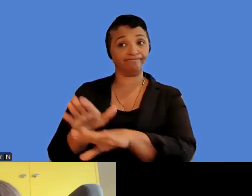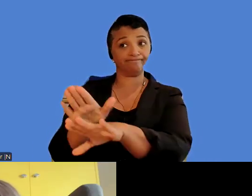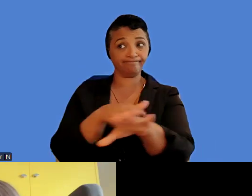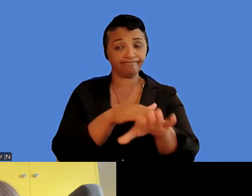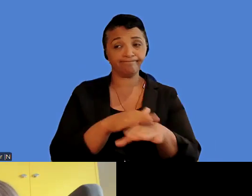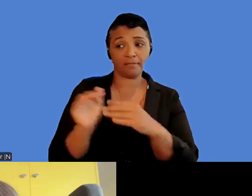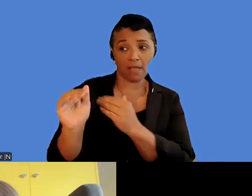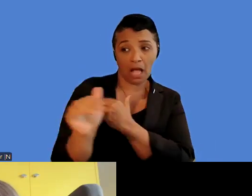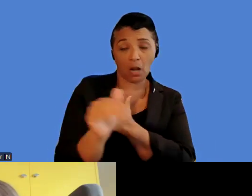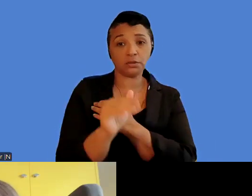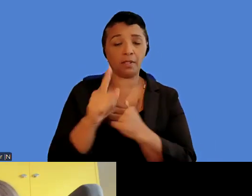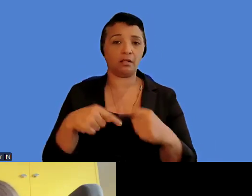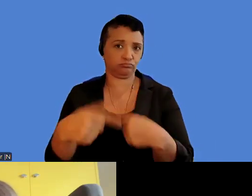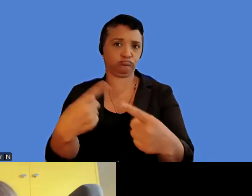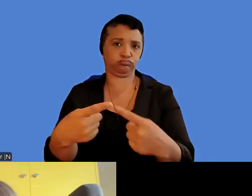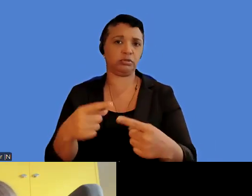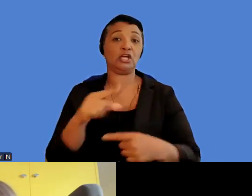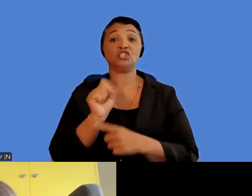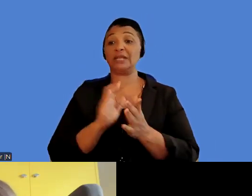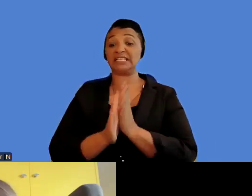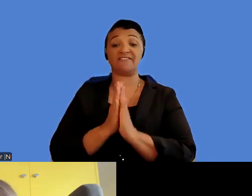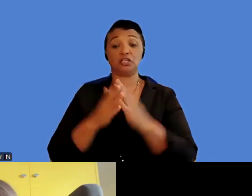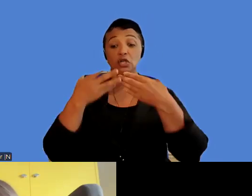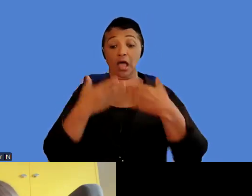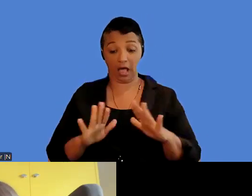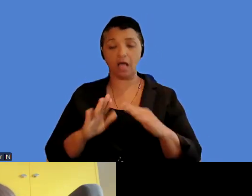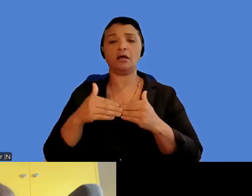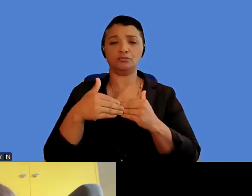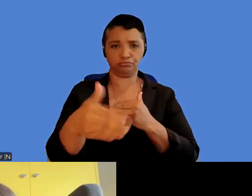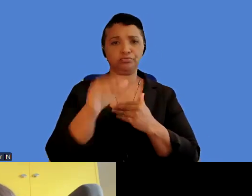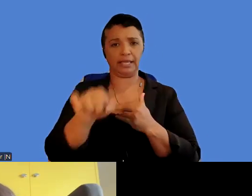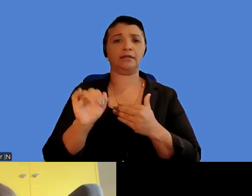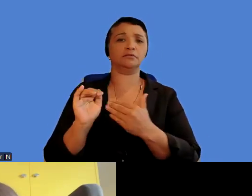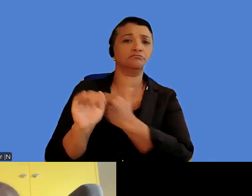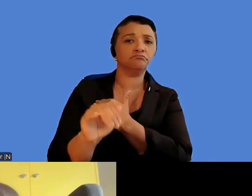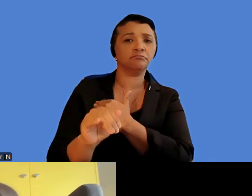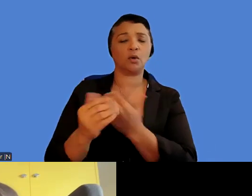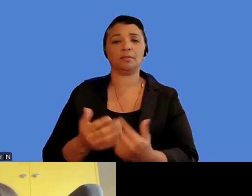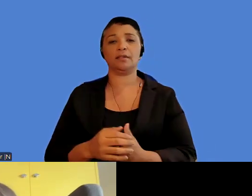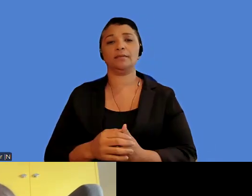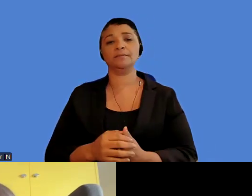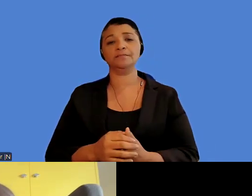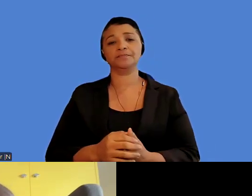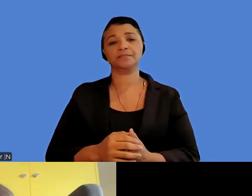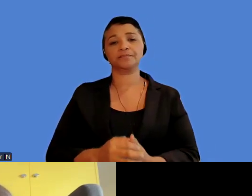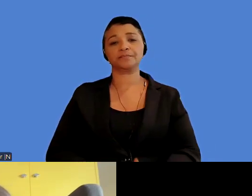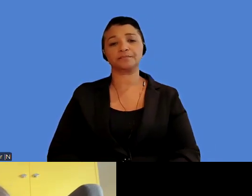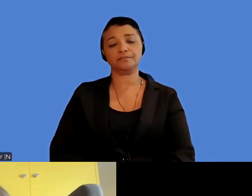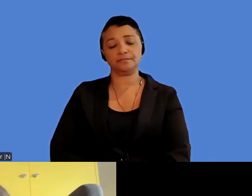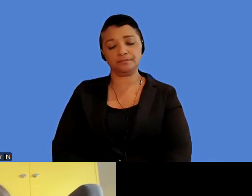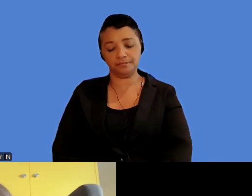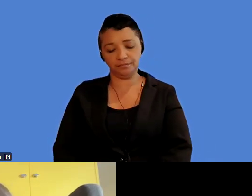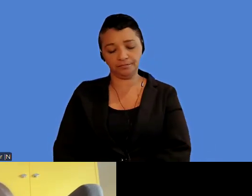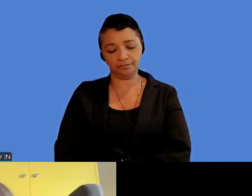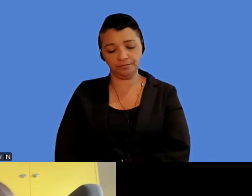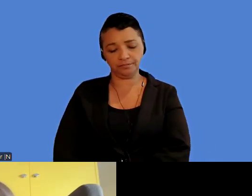account long after the summit ends. So just to give some